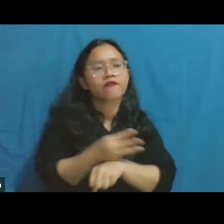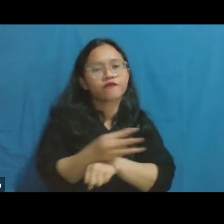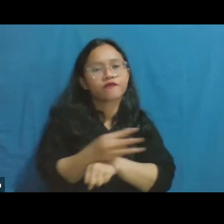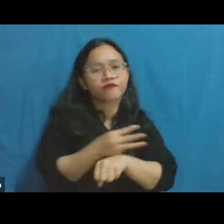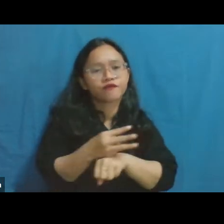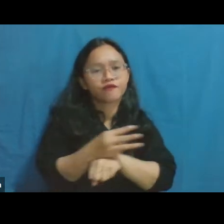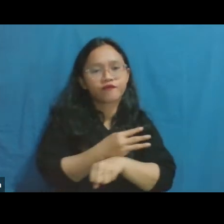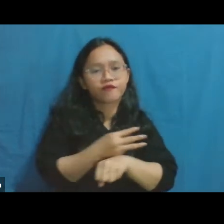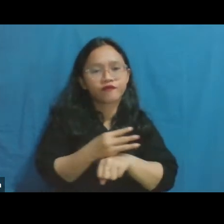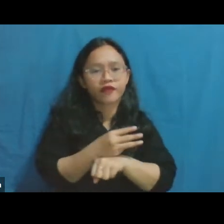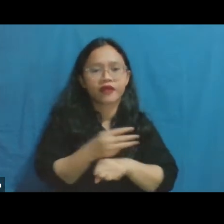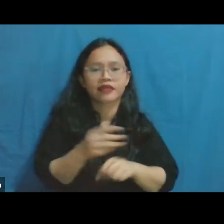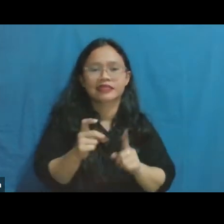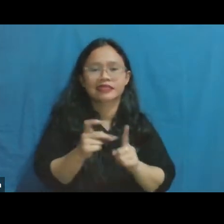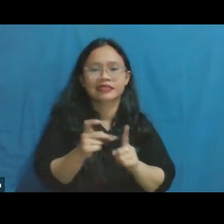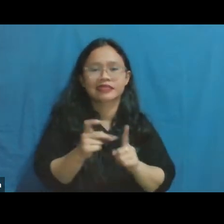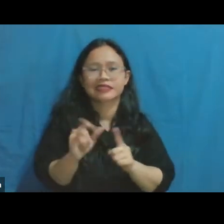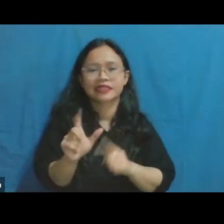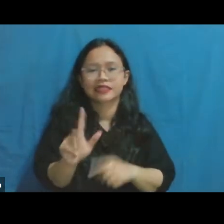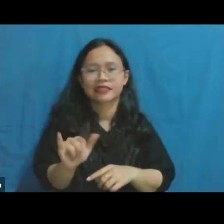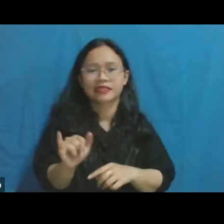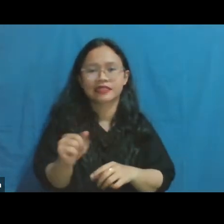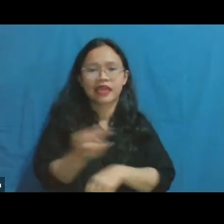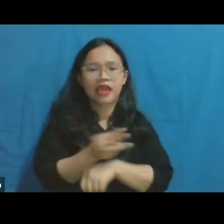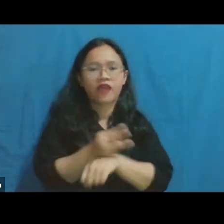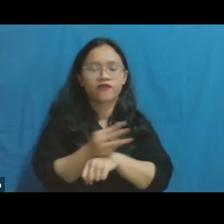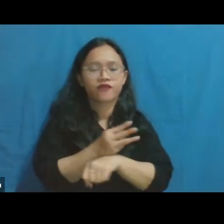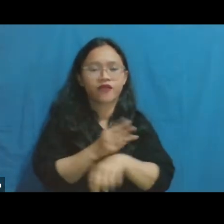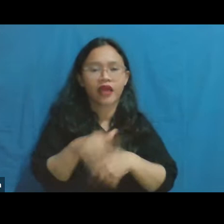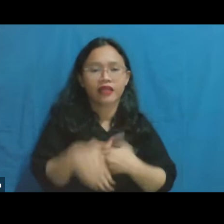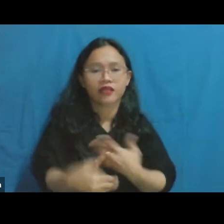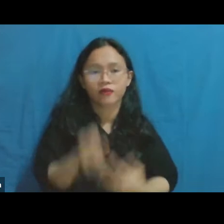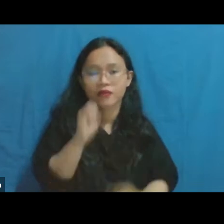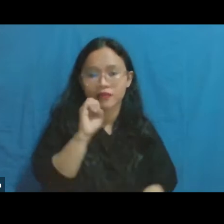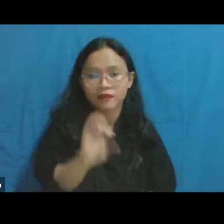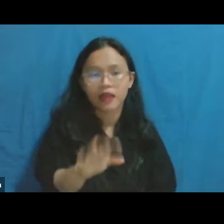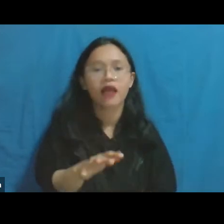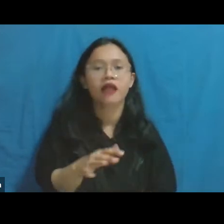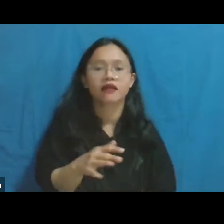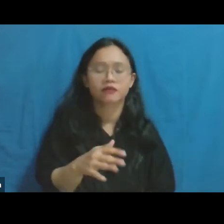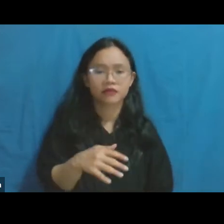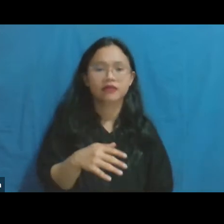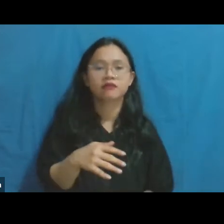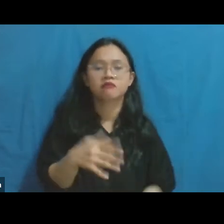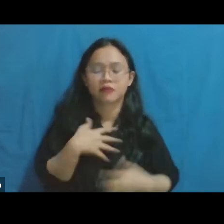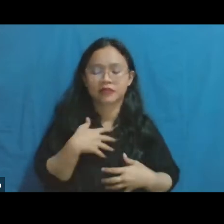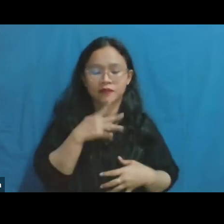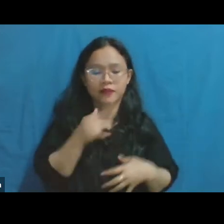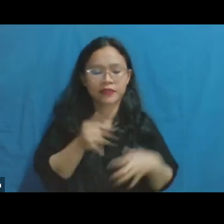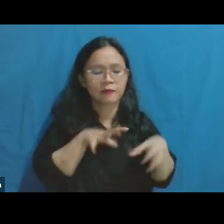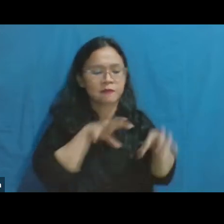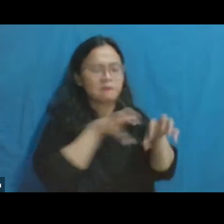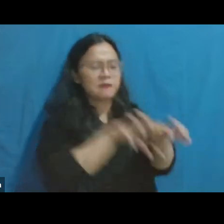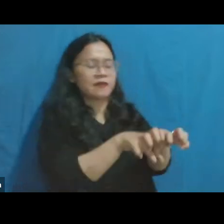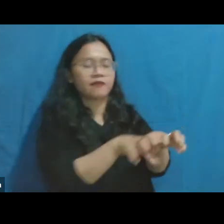so far before this event, but I noted that you talk about how chilling effect uh,